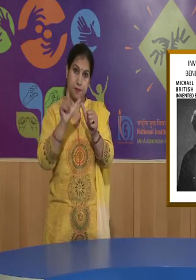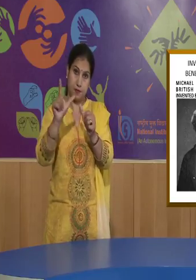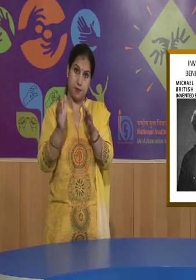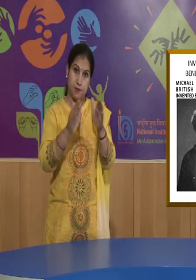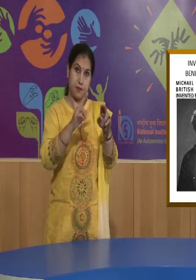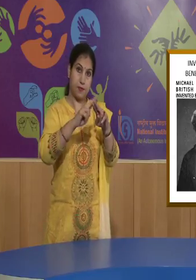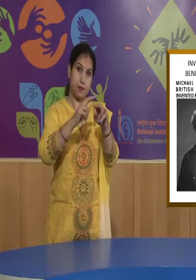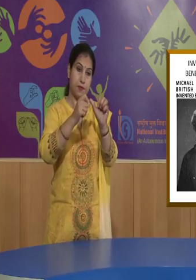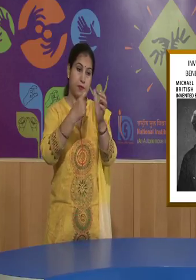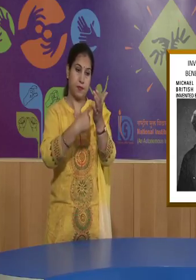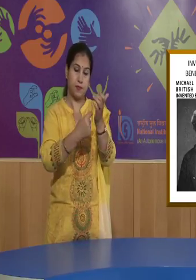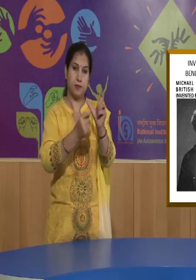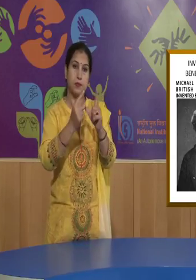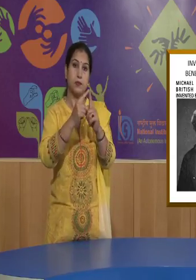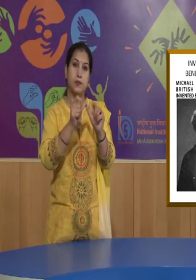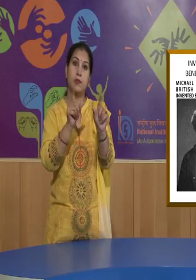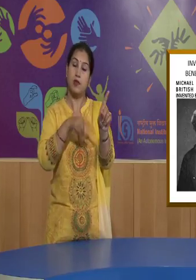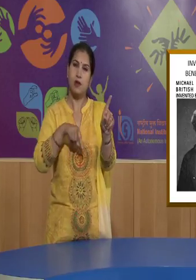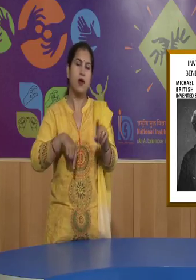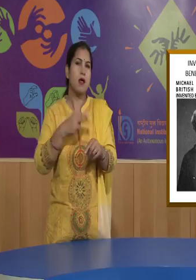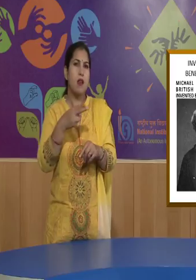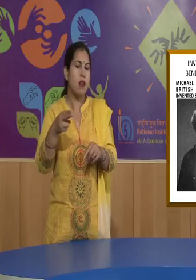is called as father of electricity,